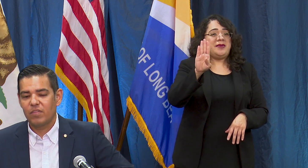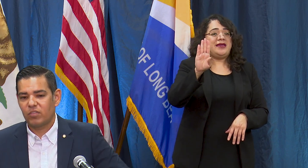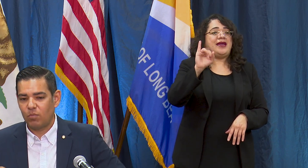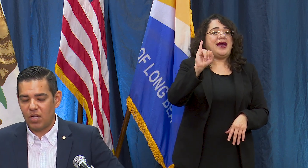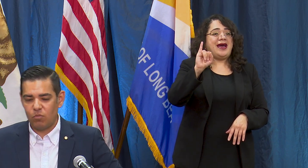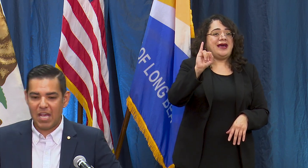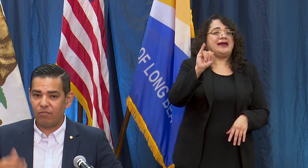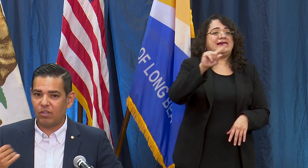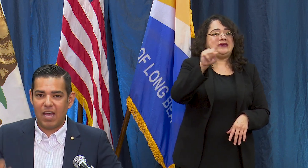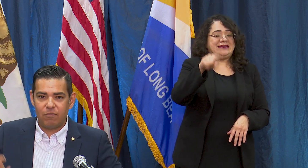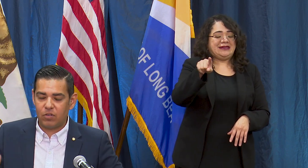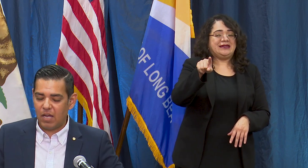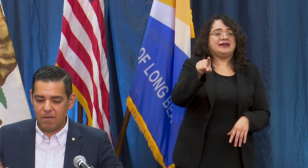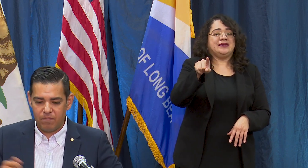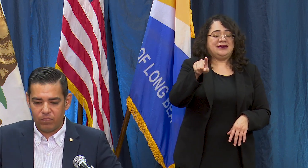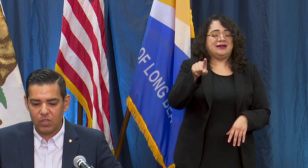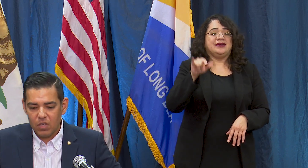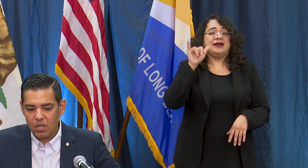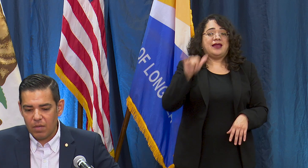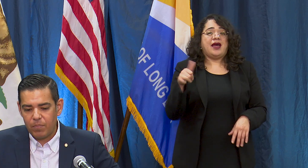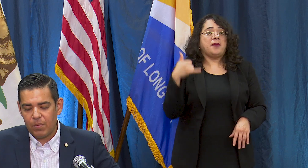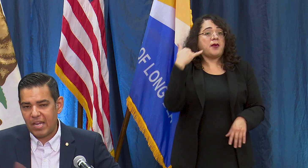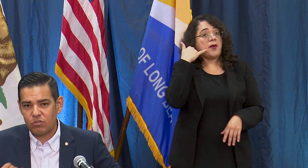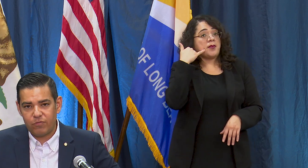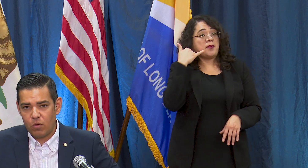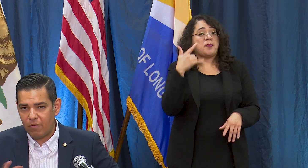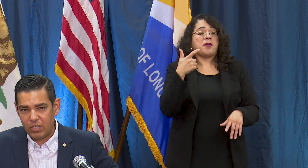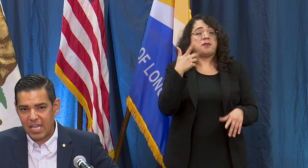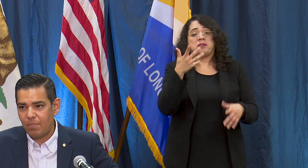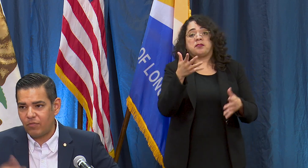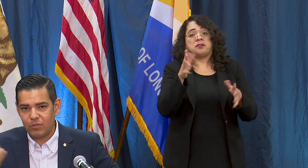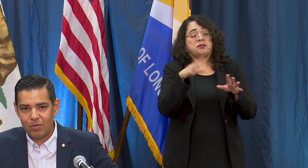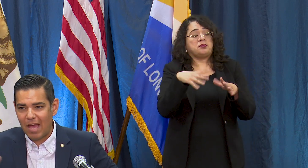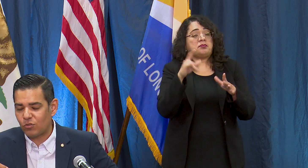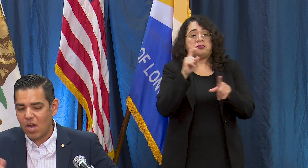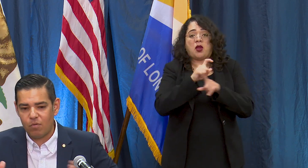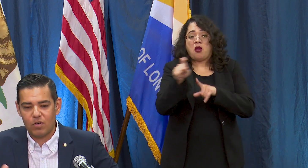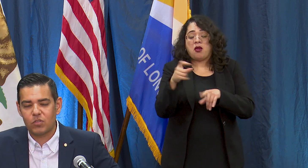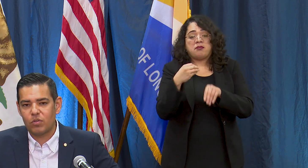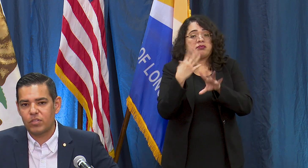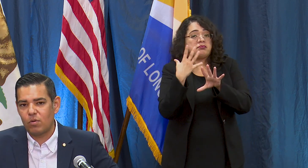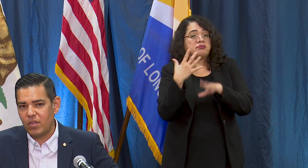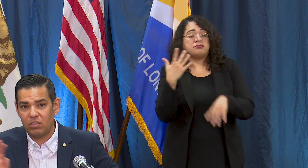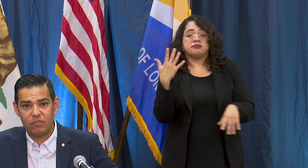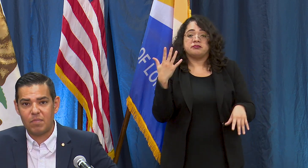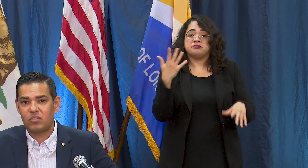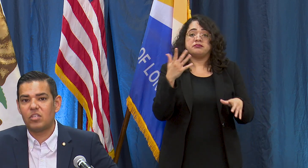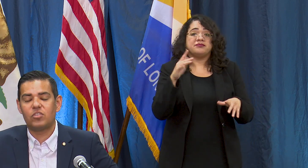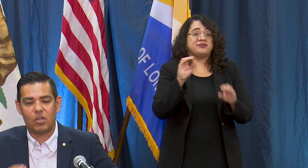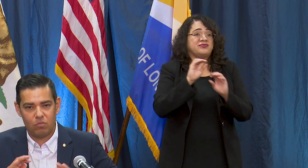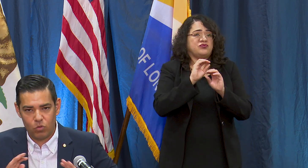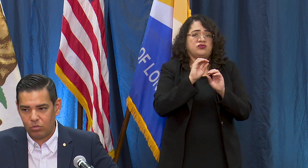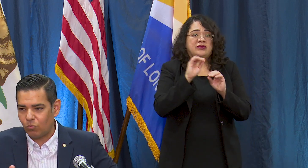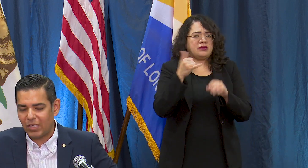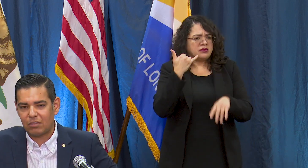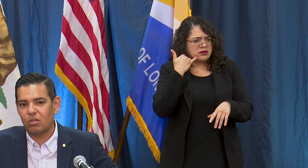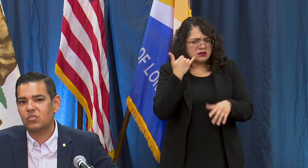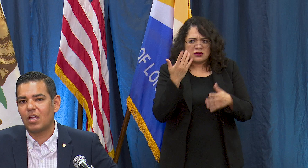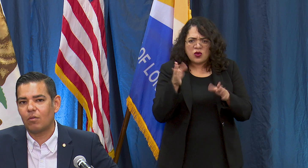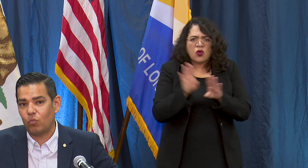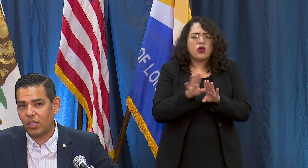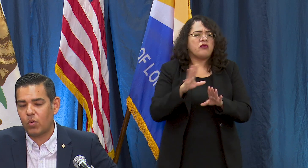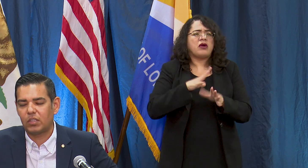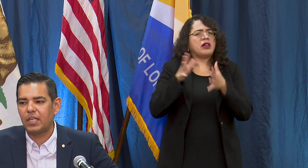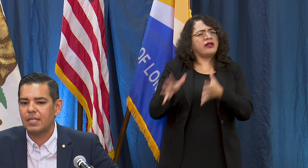570-4BIZ. We have live people that answer the phone every day, but if it's after hours or there's no one there, leave a message and we get